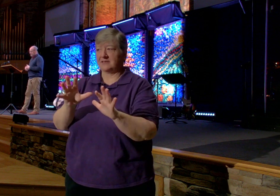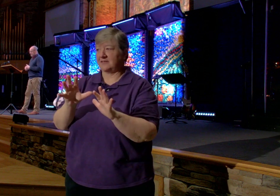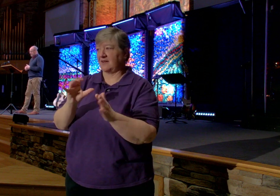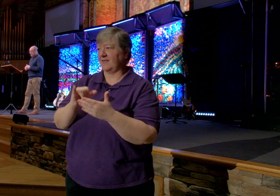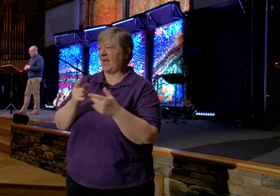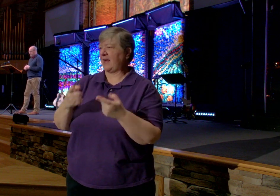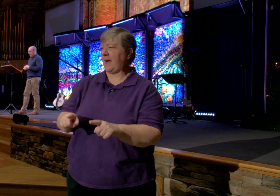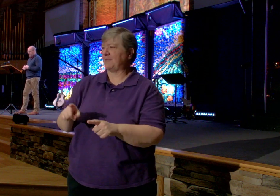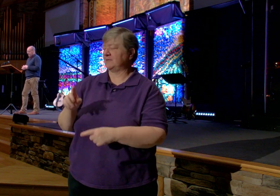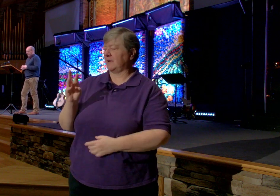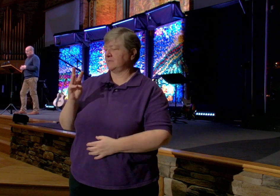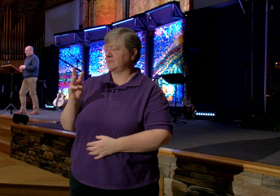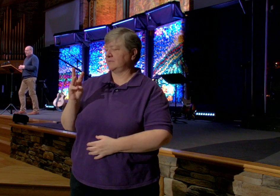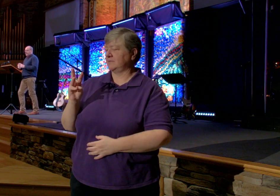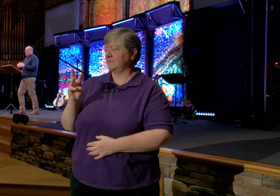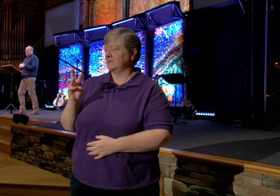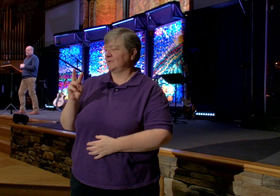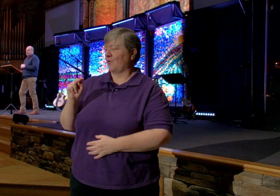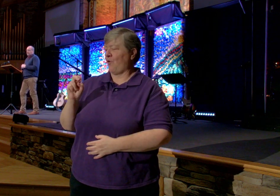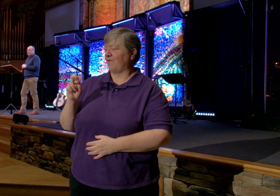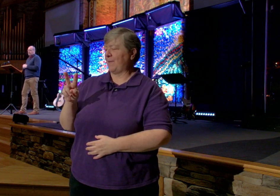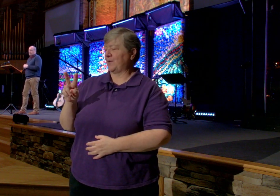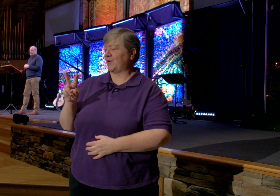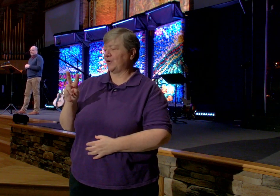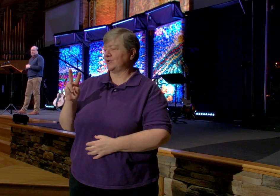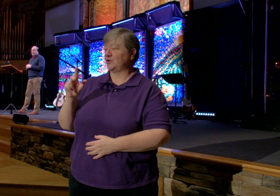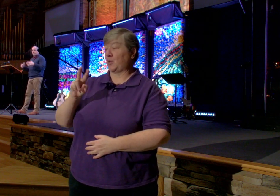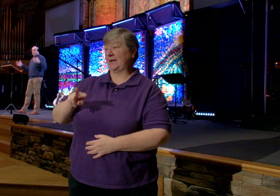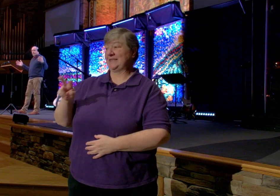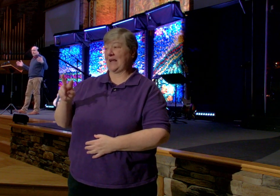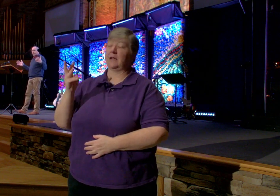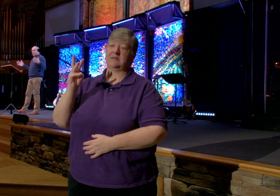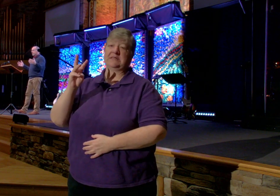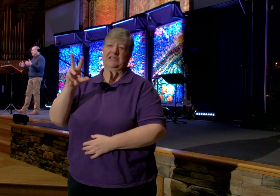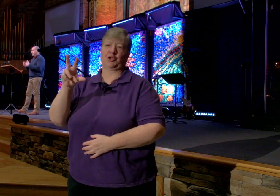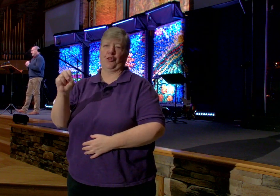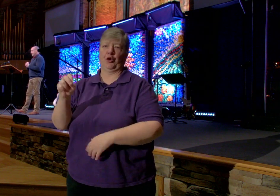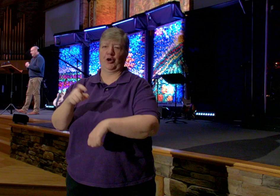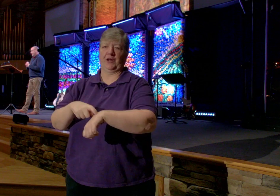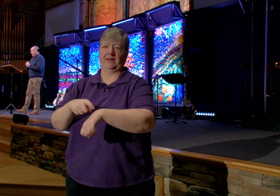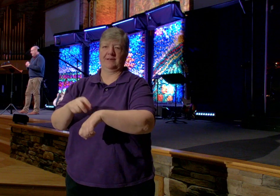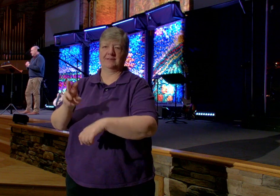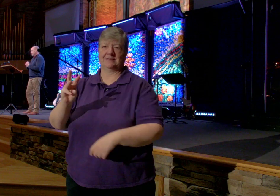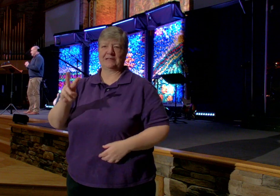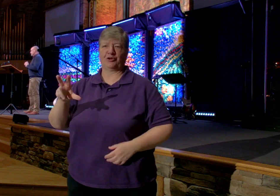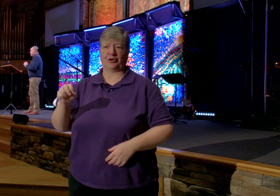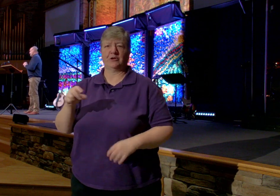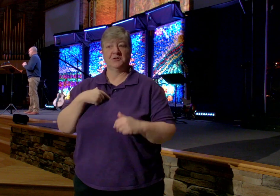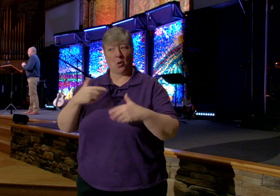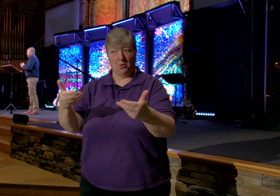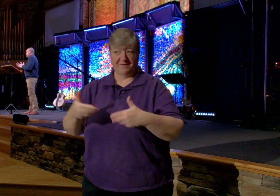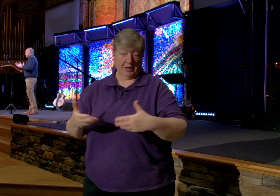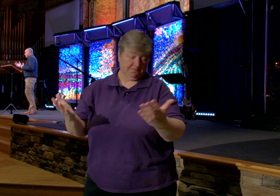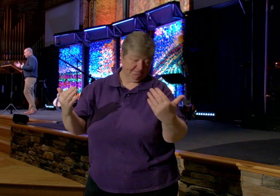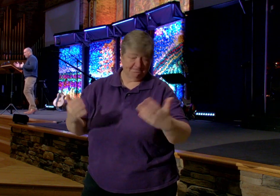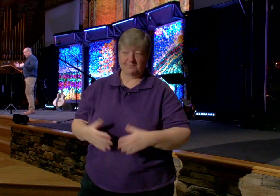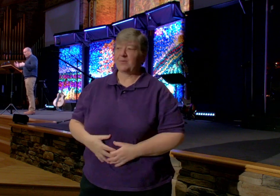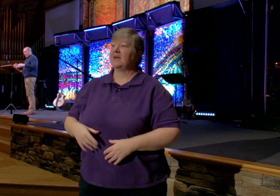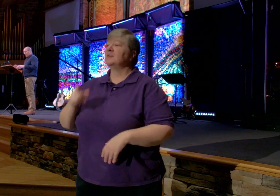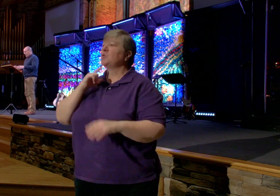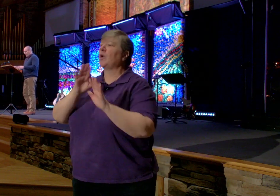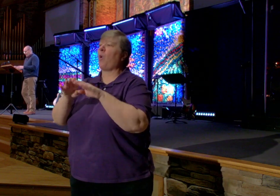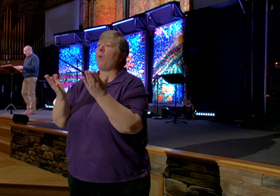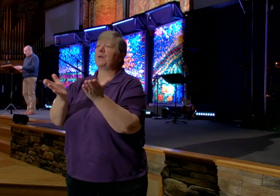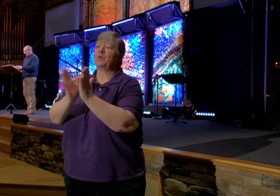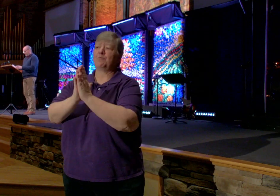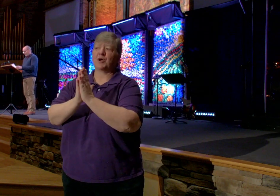taking place at 6:30 on November 22nd. So just want to invite you to that as well. So I'd like